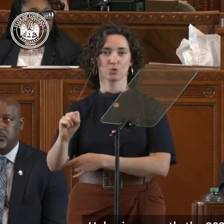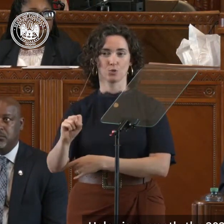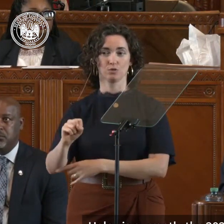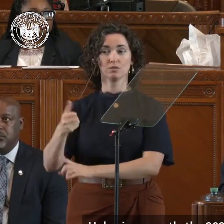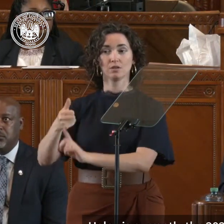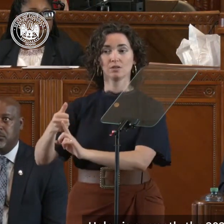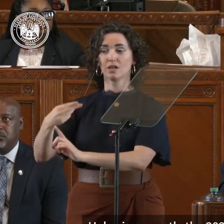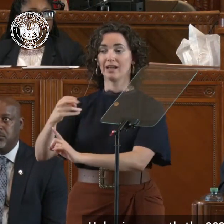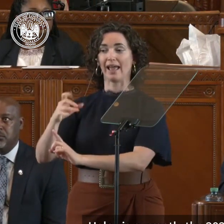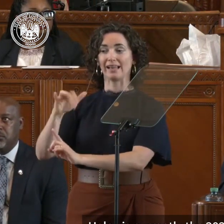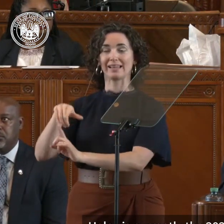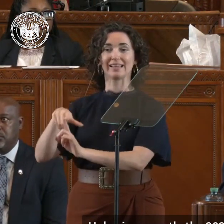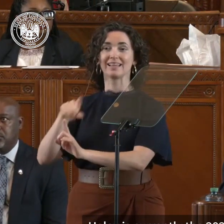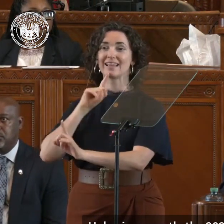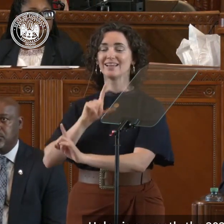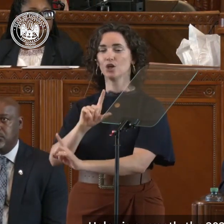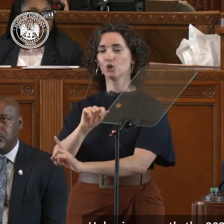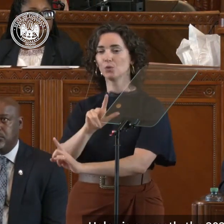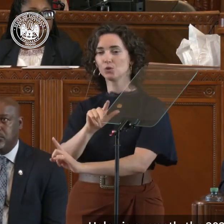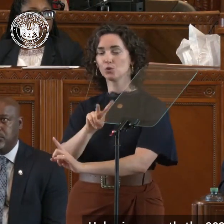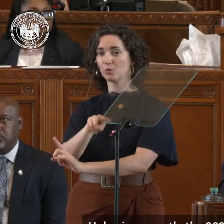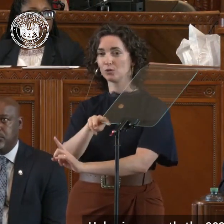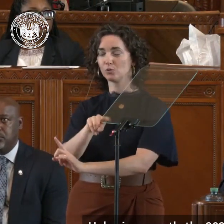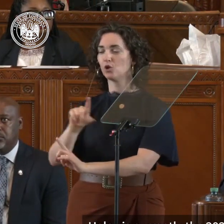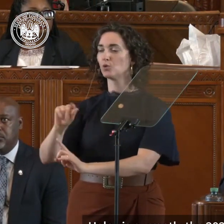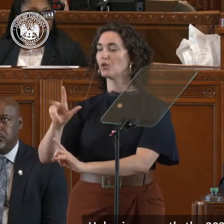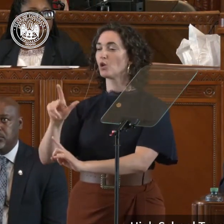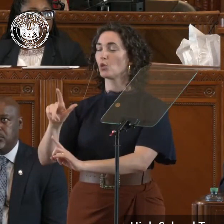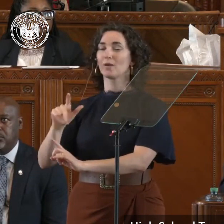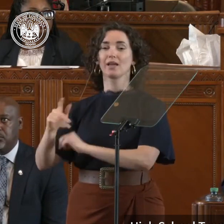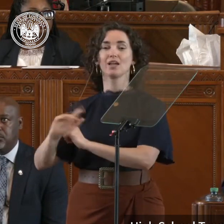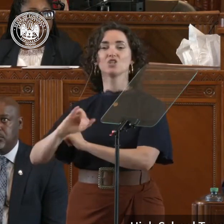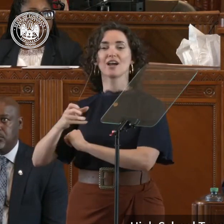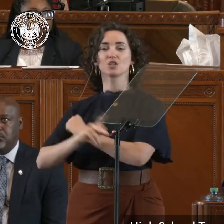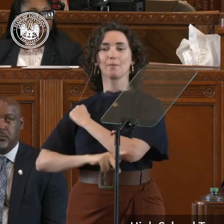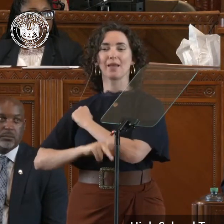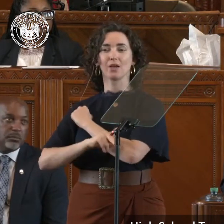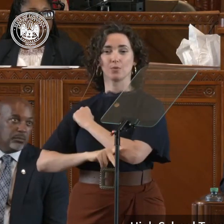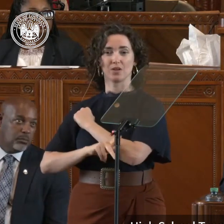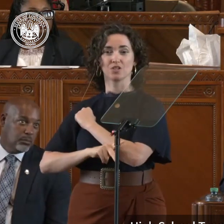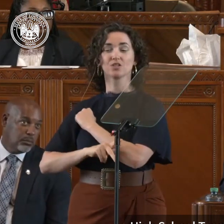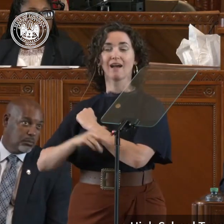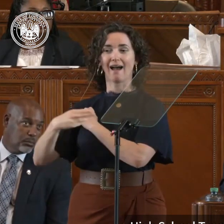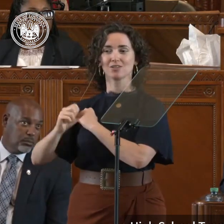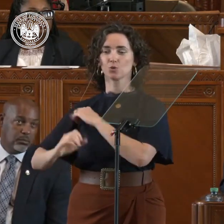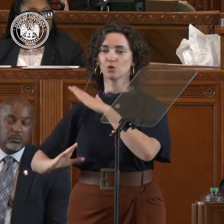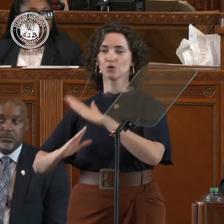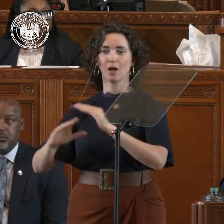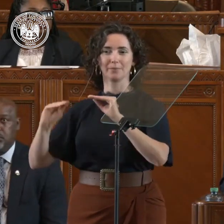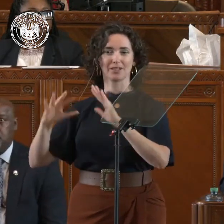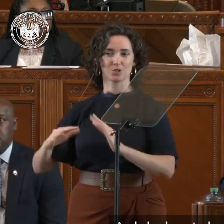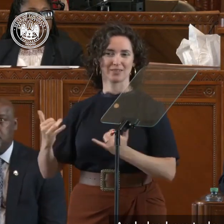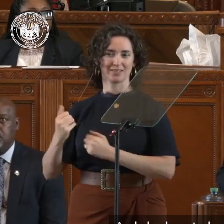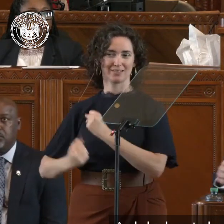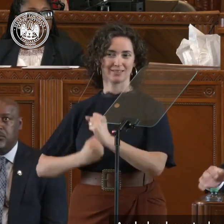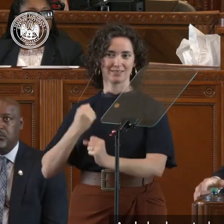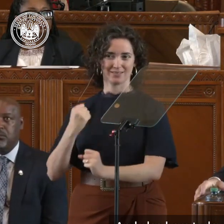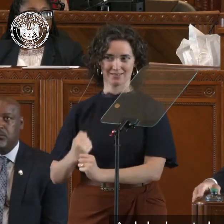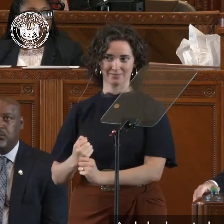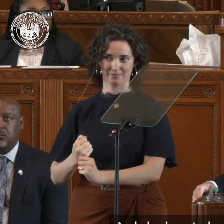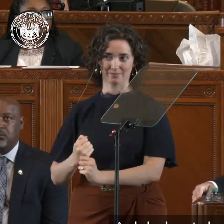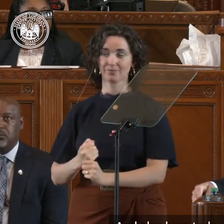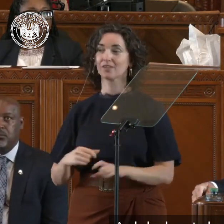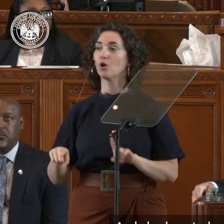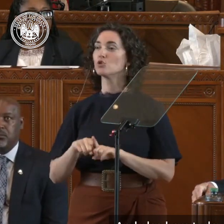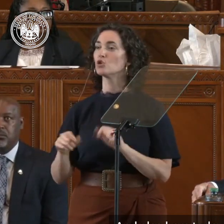is currently the 2022-23 Jackson Parish High School Teacher of the Year. And also here